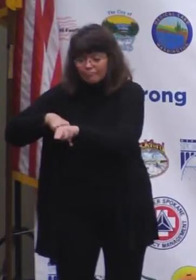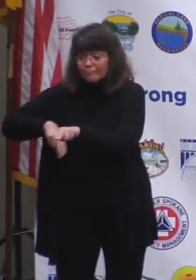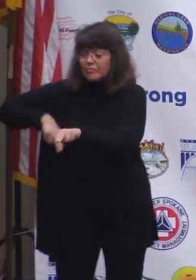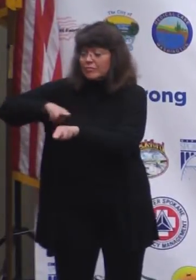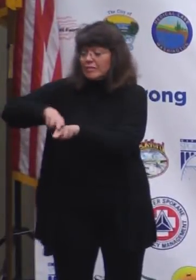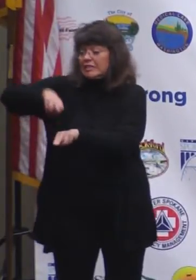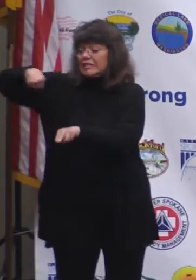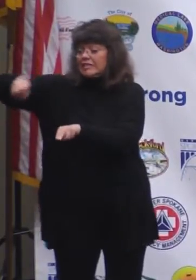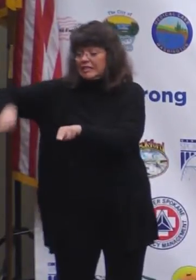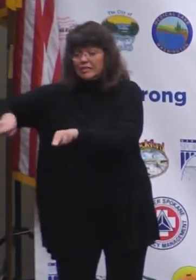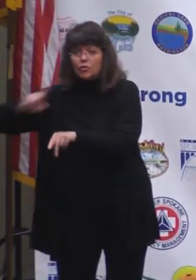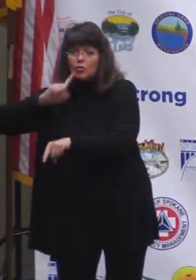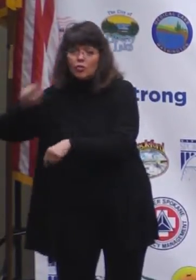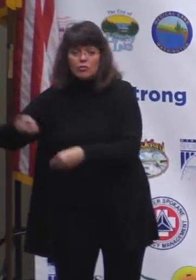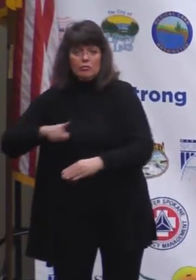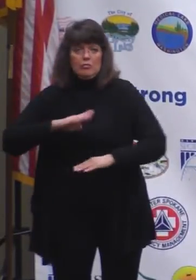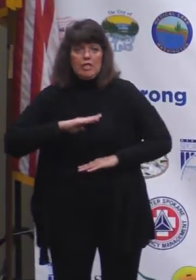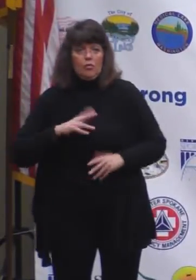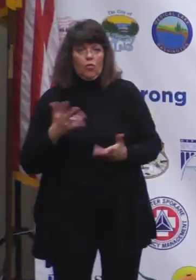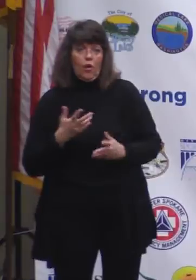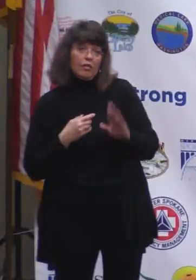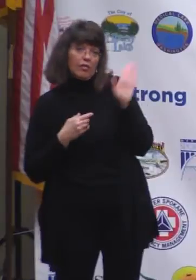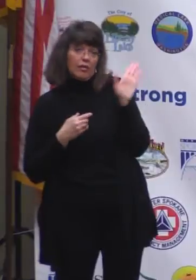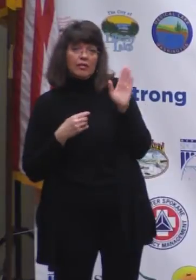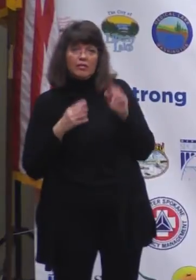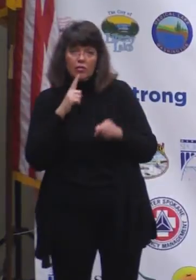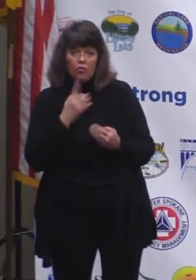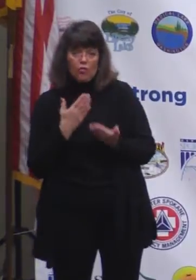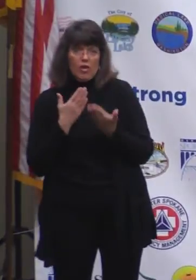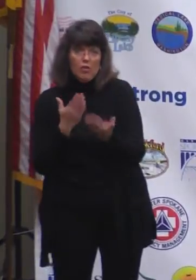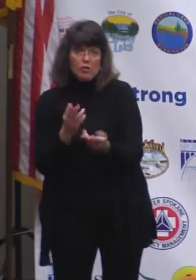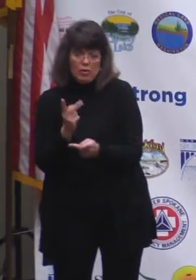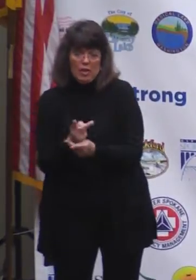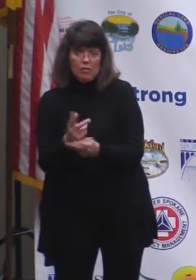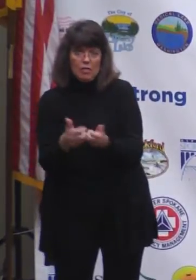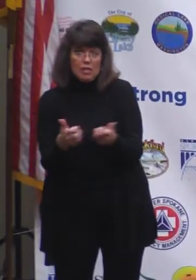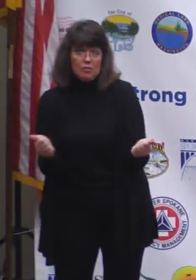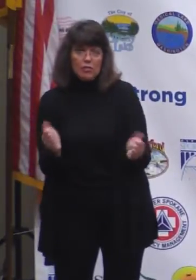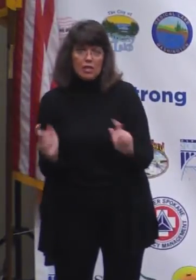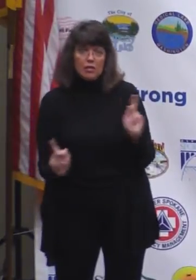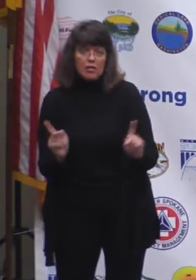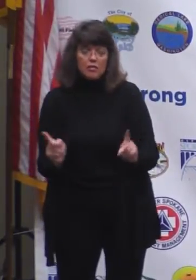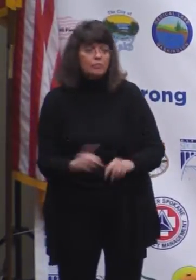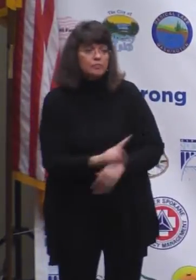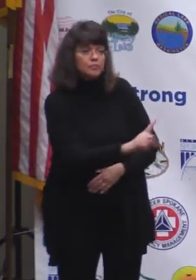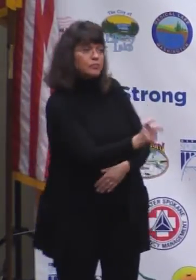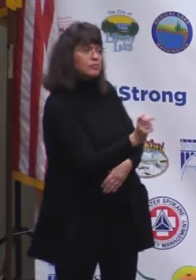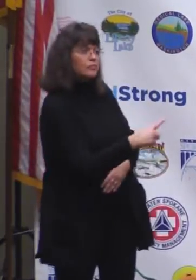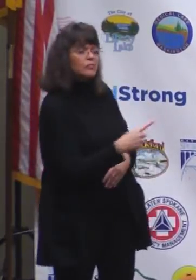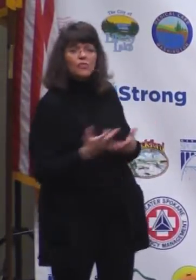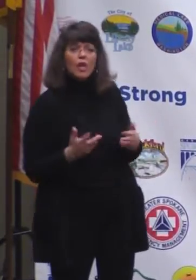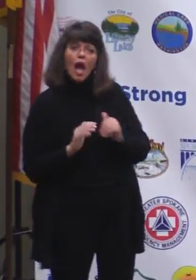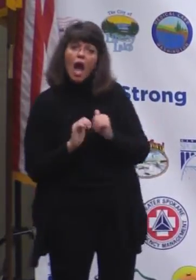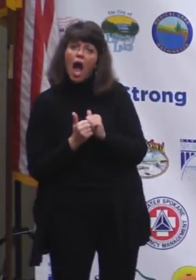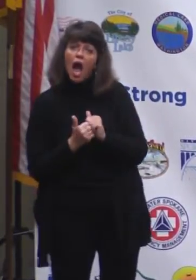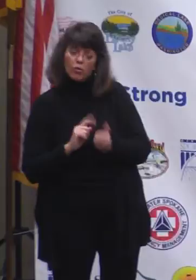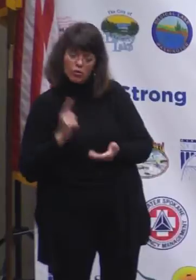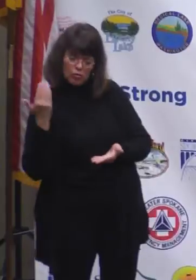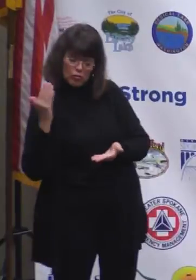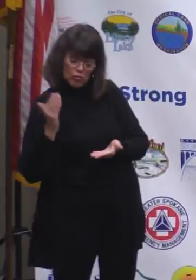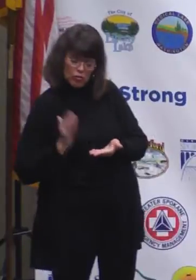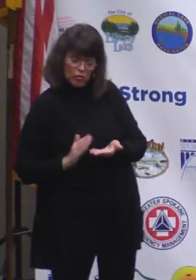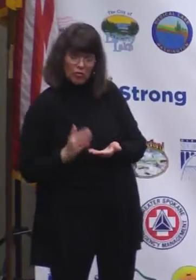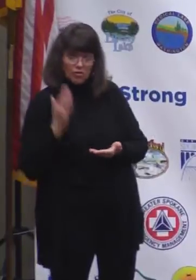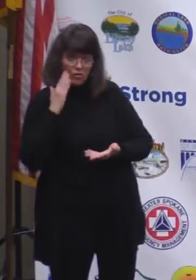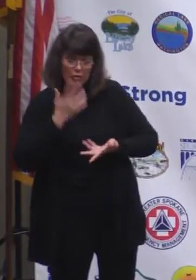recommendations. Another question we had is what's being done to contact some of the more vulnerable in